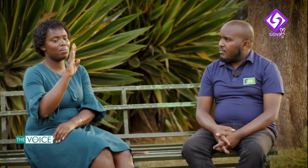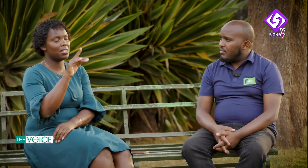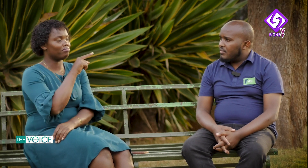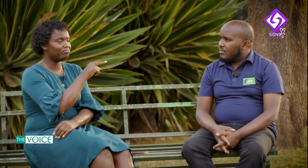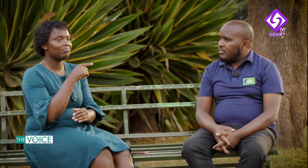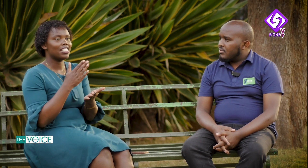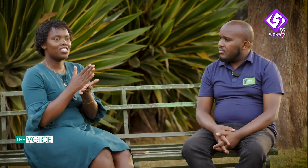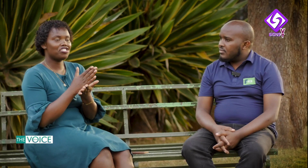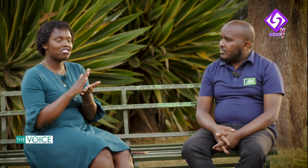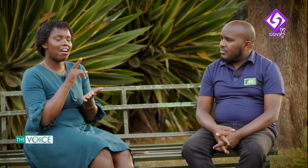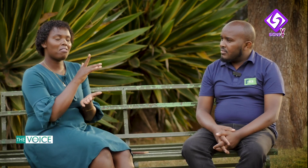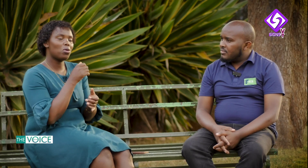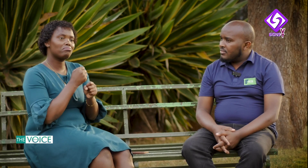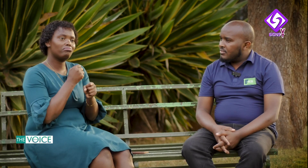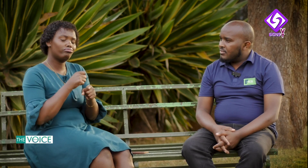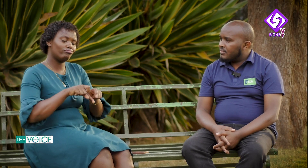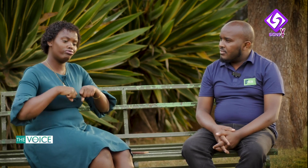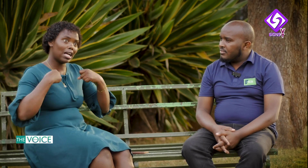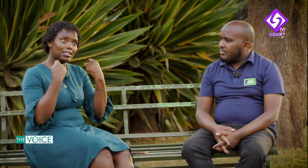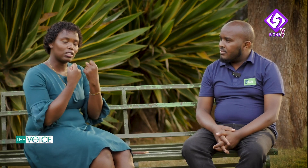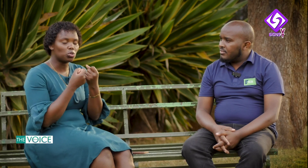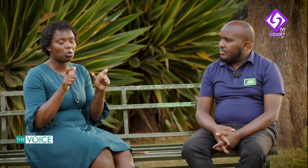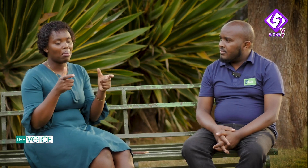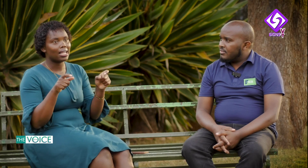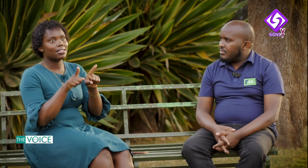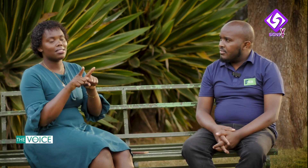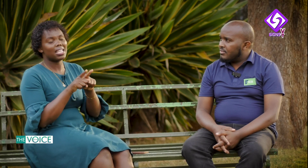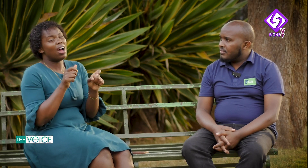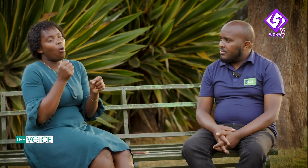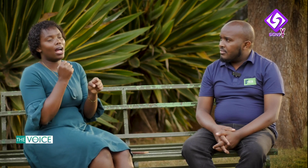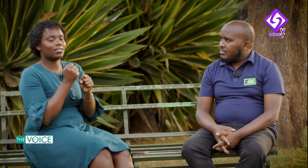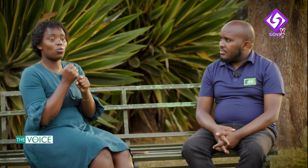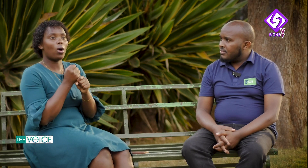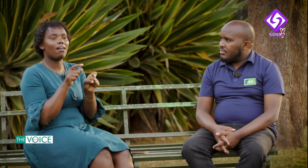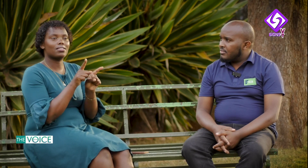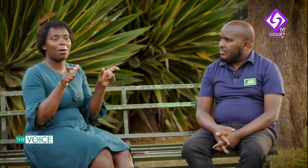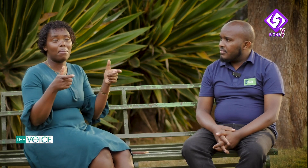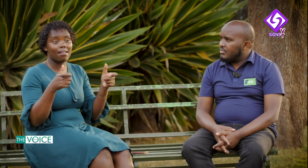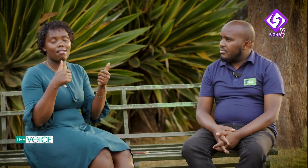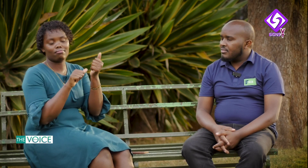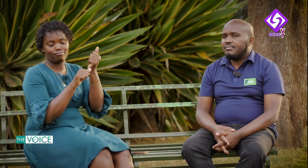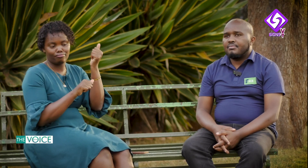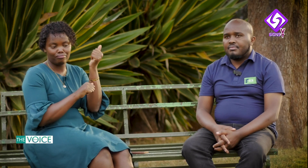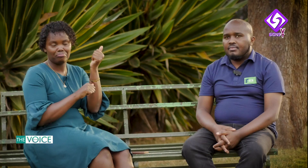with one of the staff from KCB Bank who works as a social media